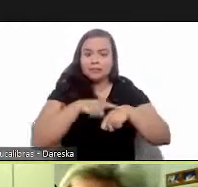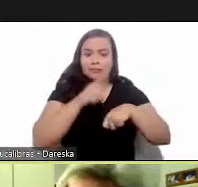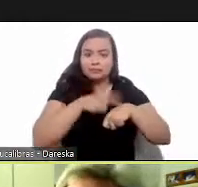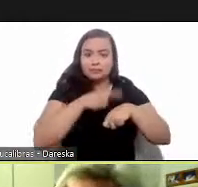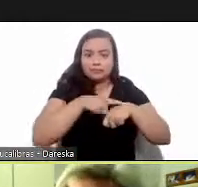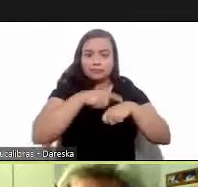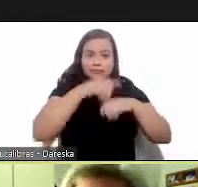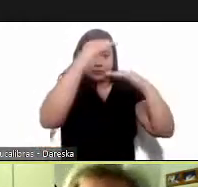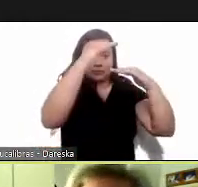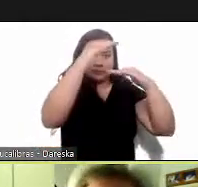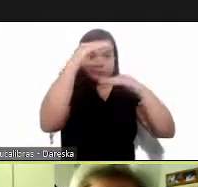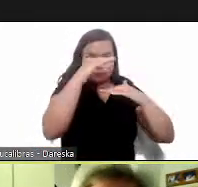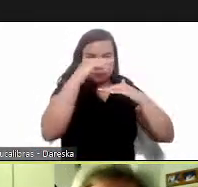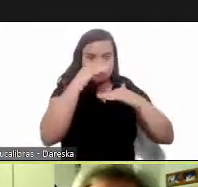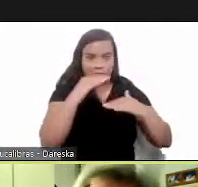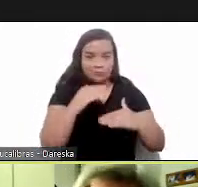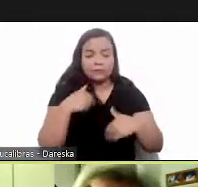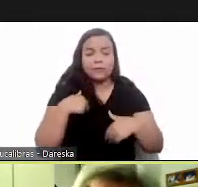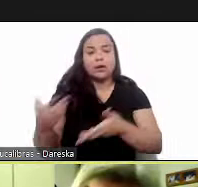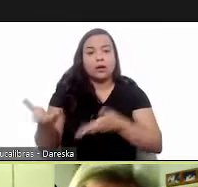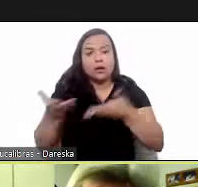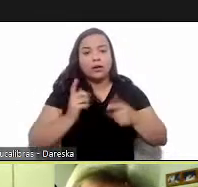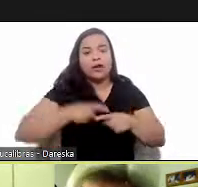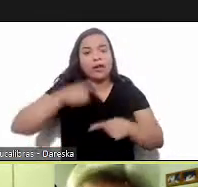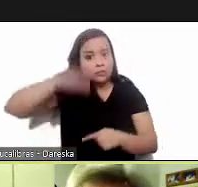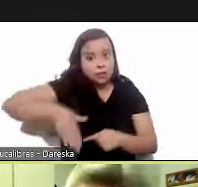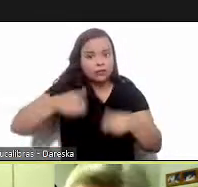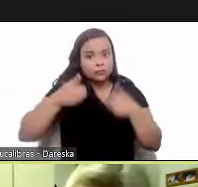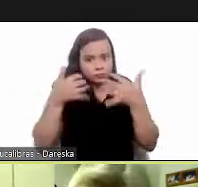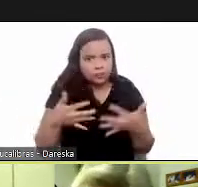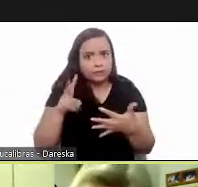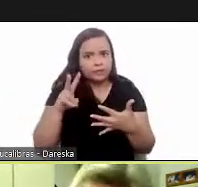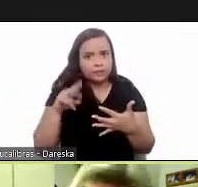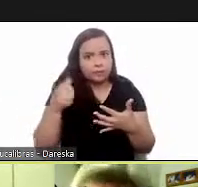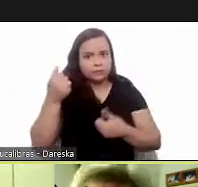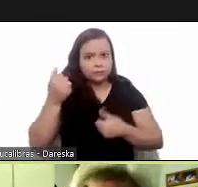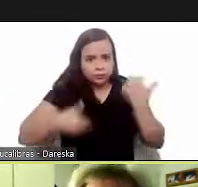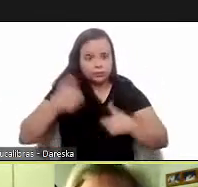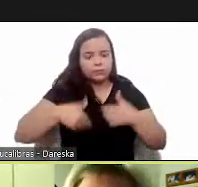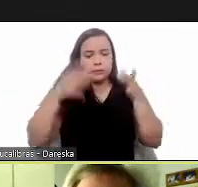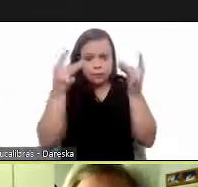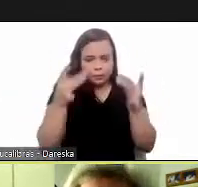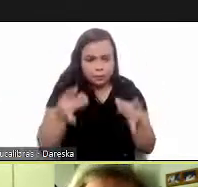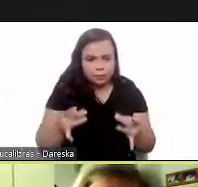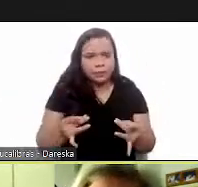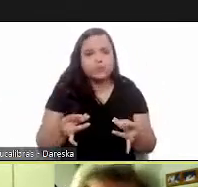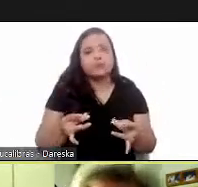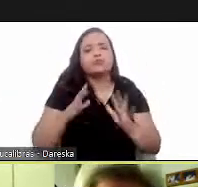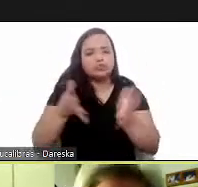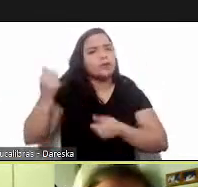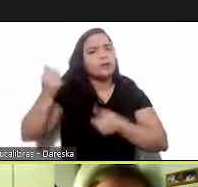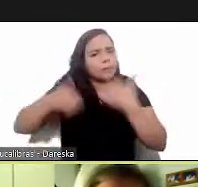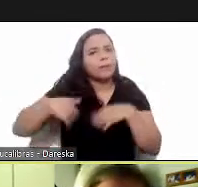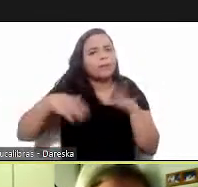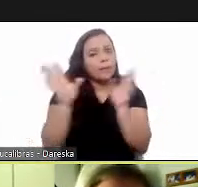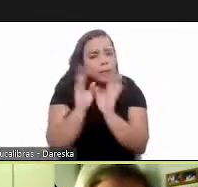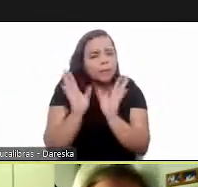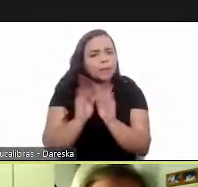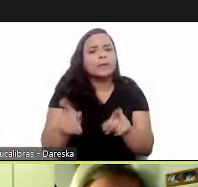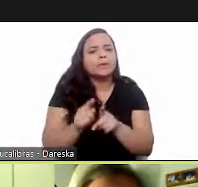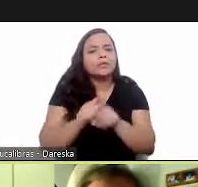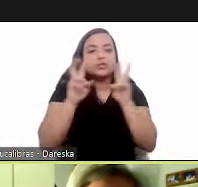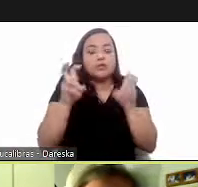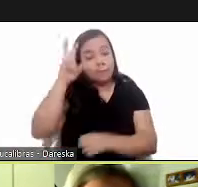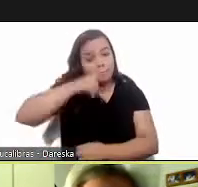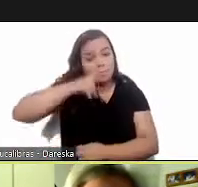in the afternoon it's going to be discussed in greater detail in the afternoon it's been discussed extensively